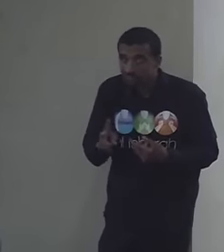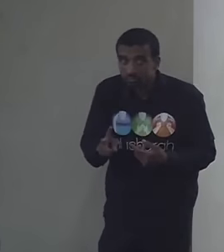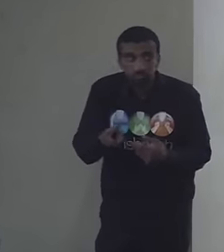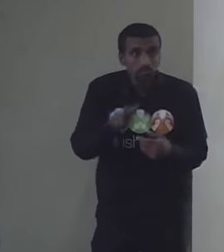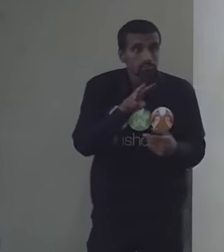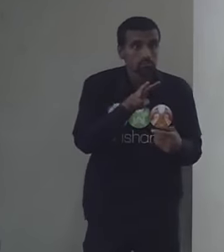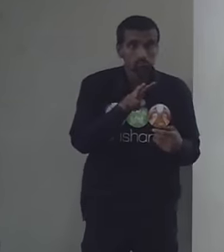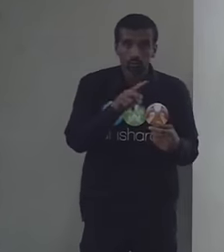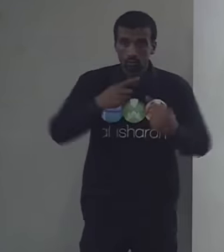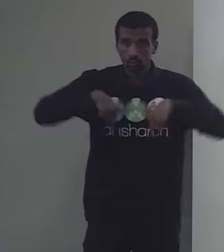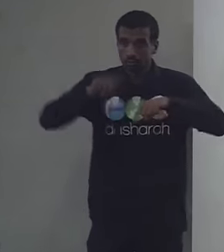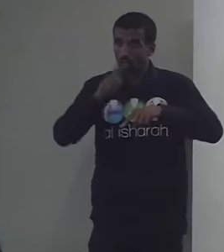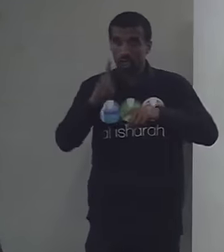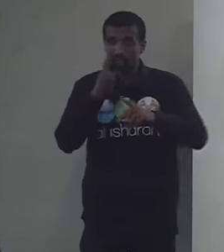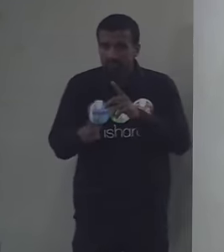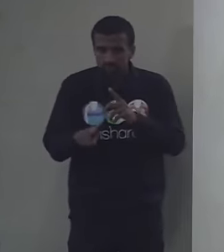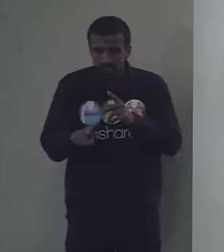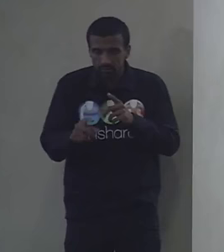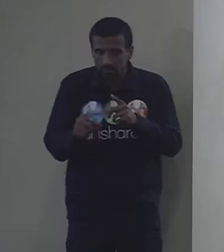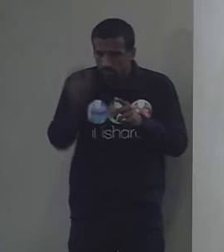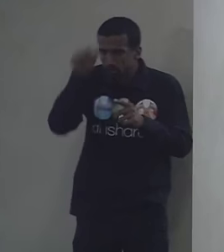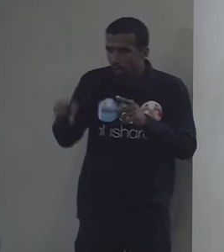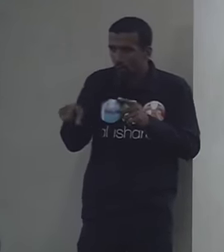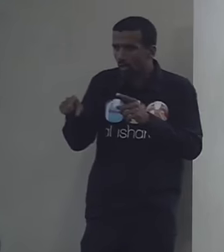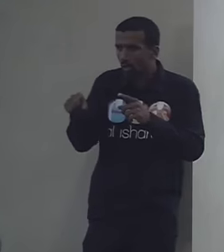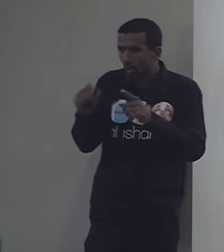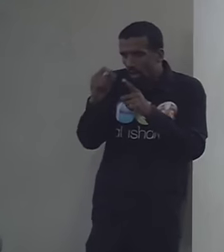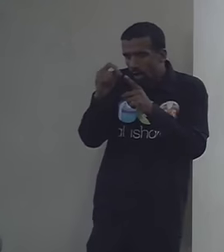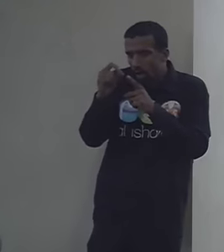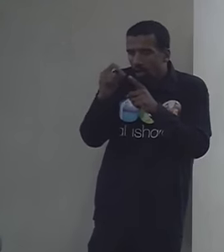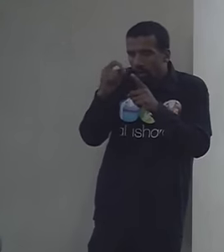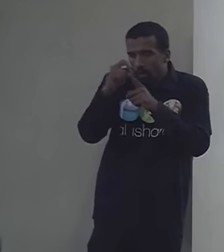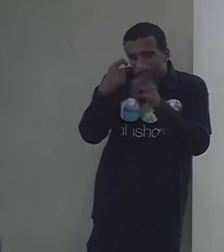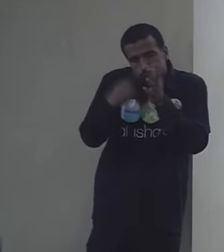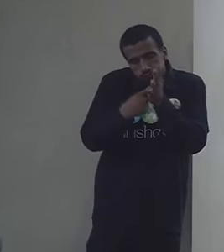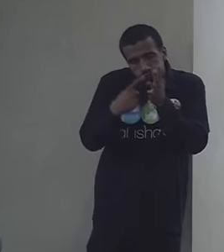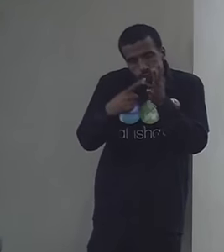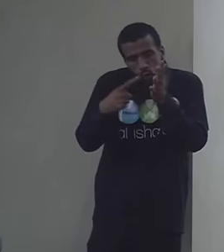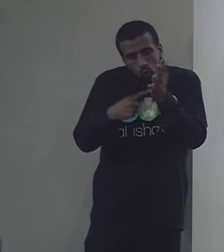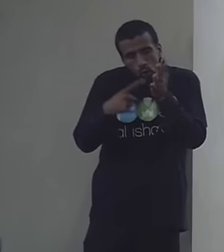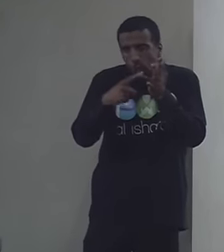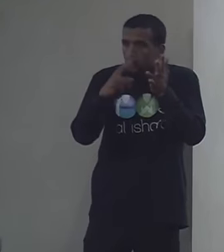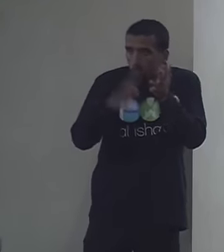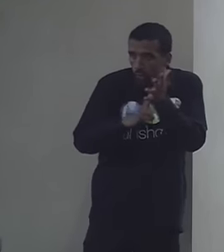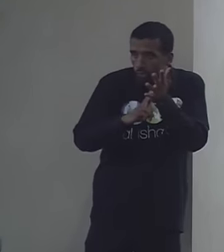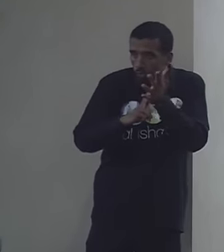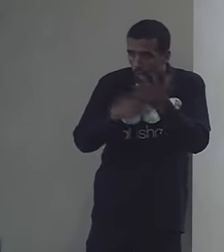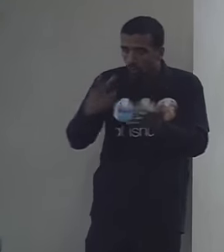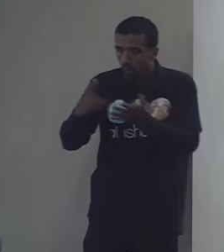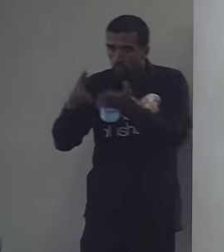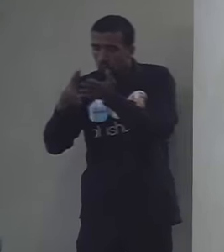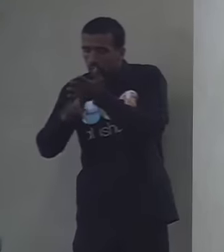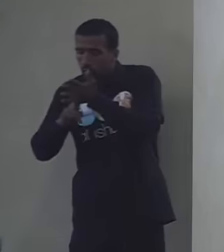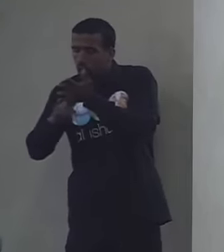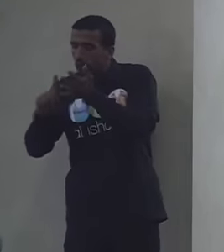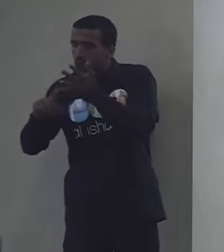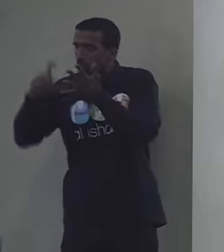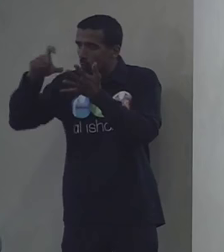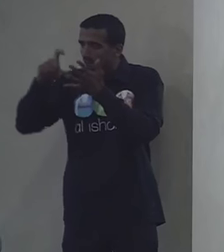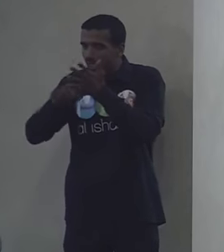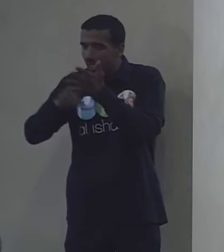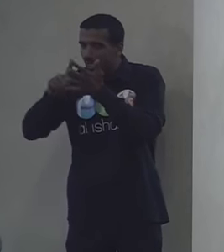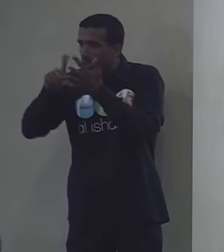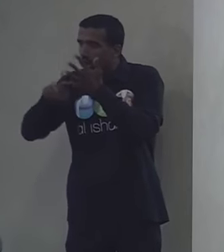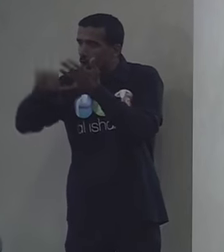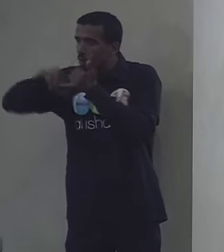We cannot see a proton and a neutron. These are subatomic particles. We cannot see them. We can, however, perceive what they're going to be able